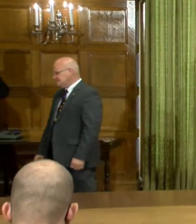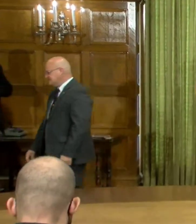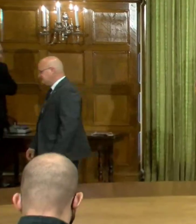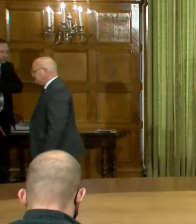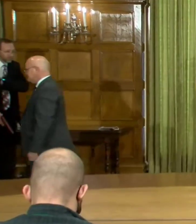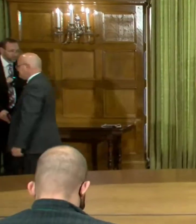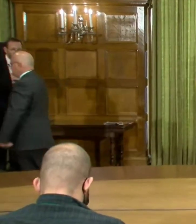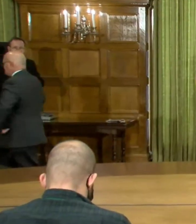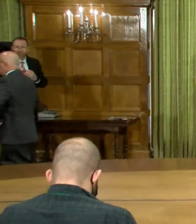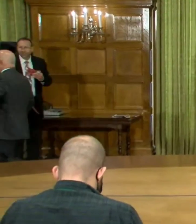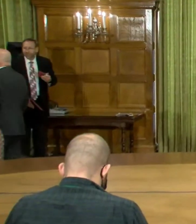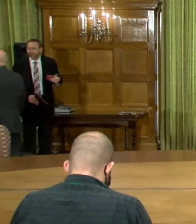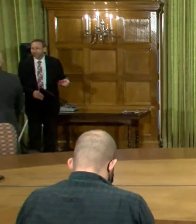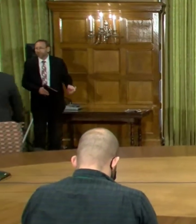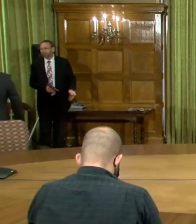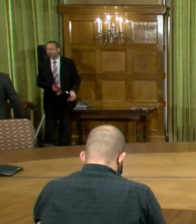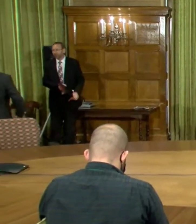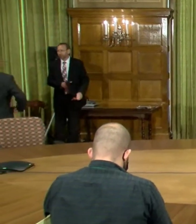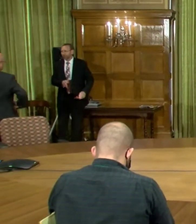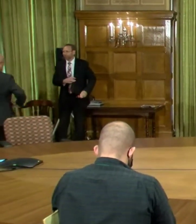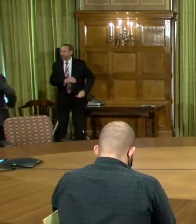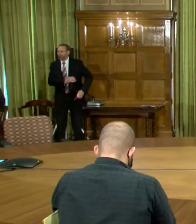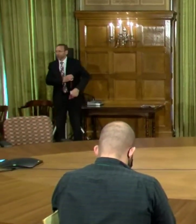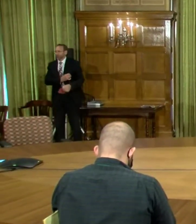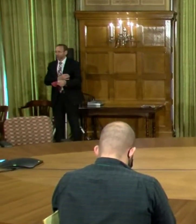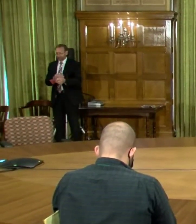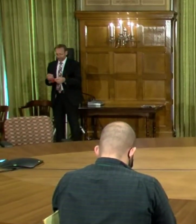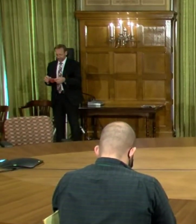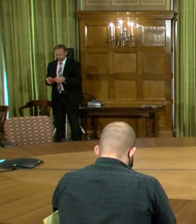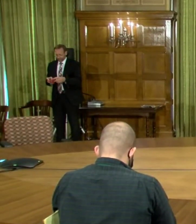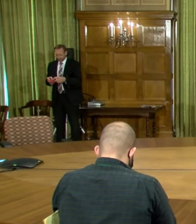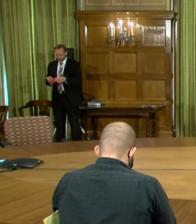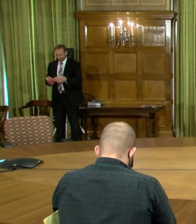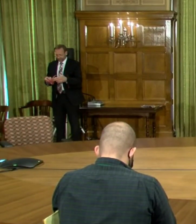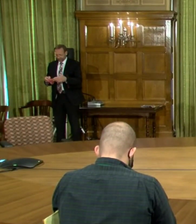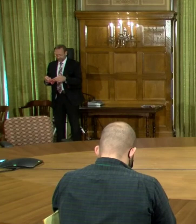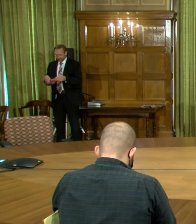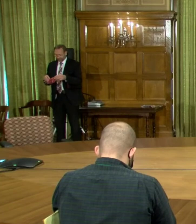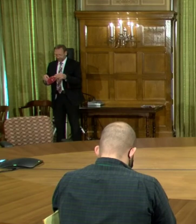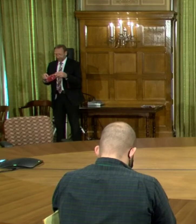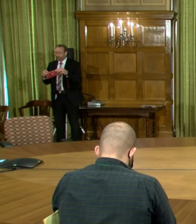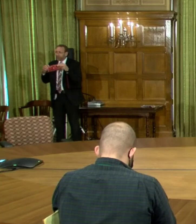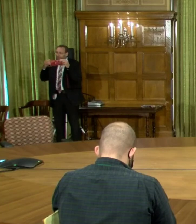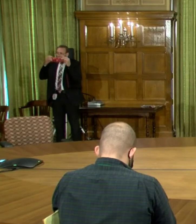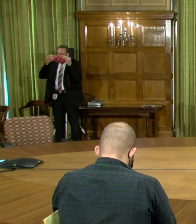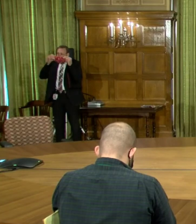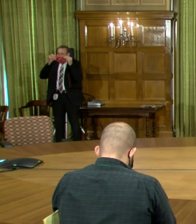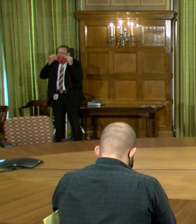Yeah, Eddie, that